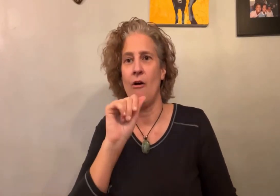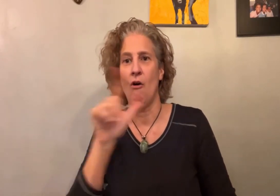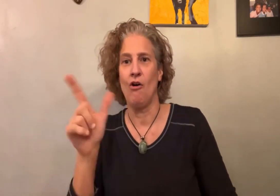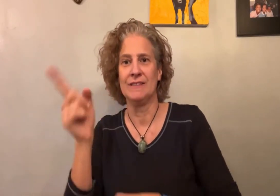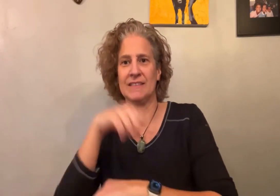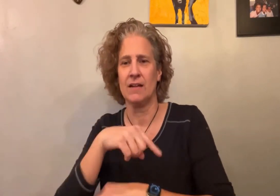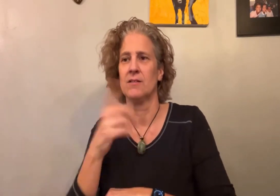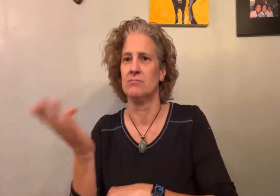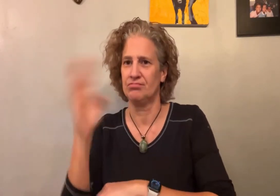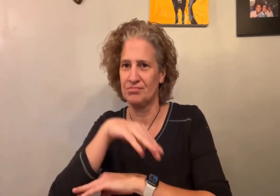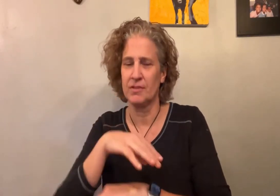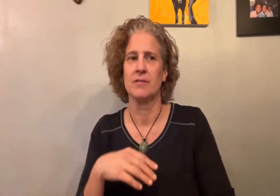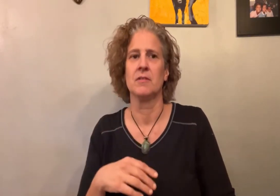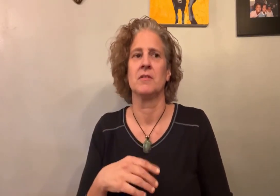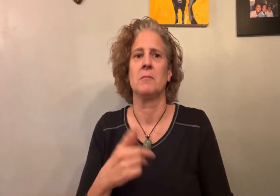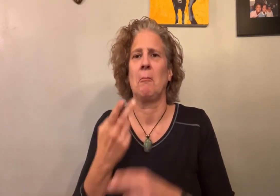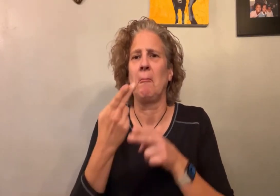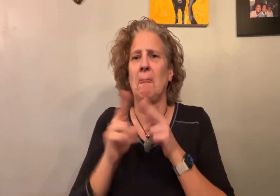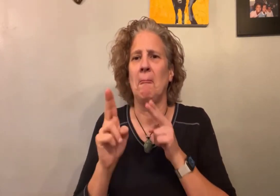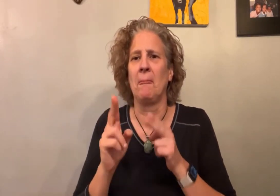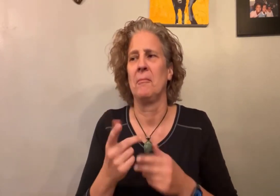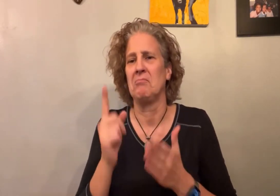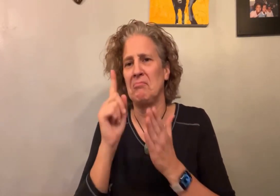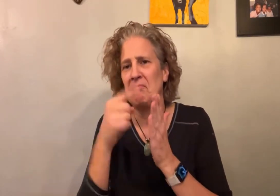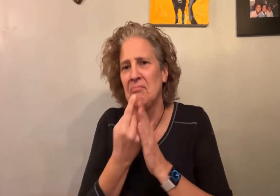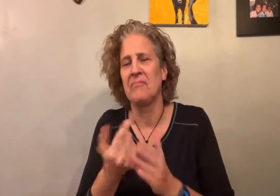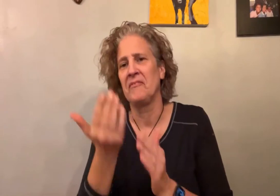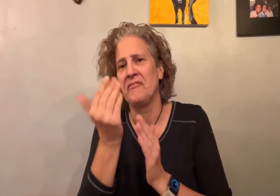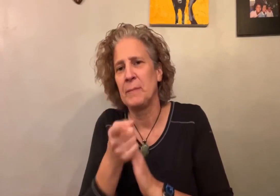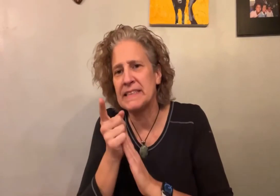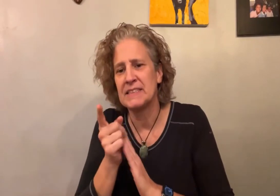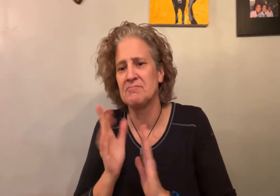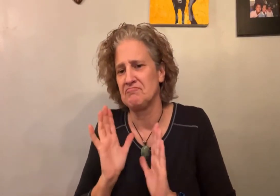for a brief amount of time versus all day,